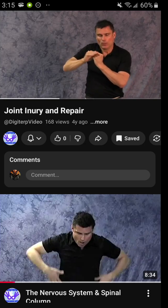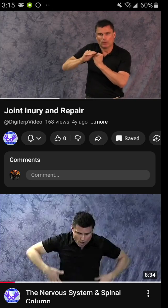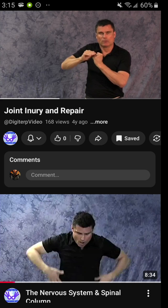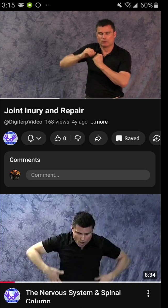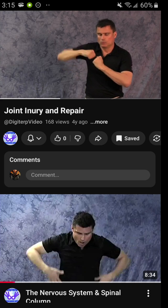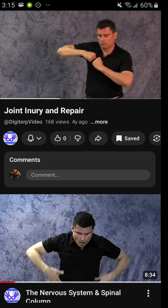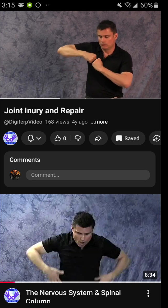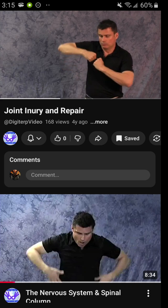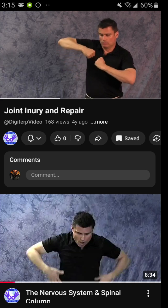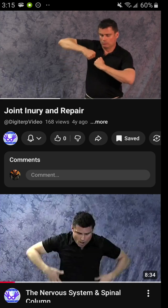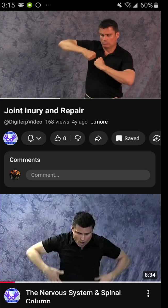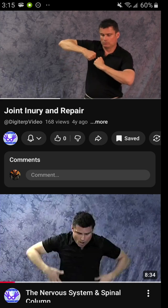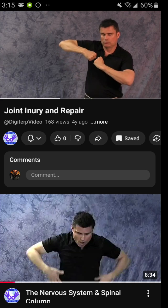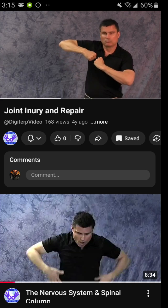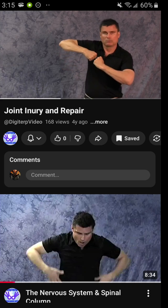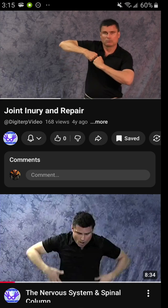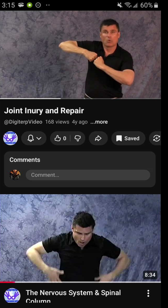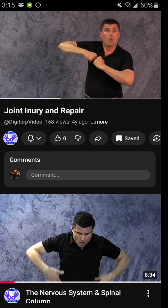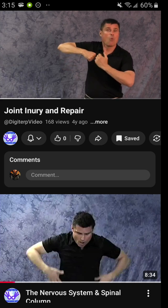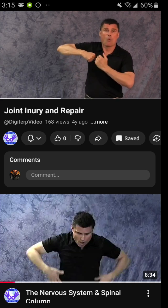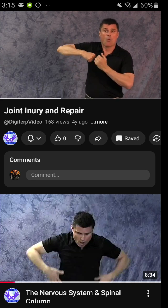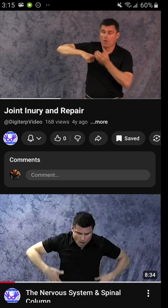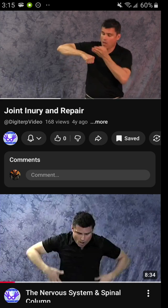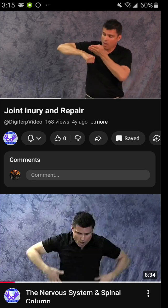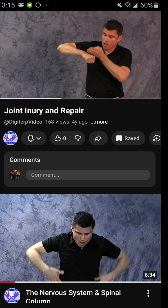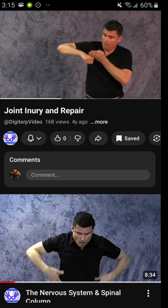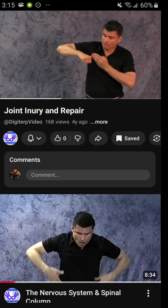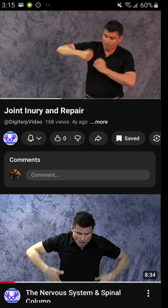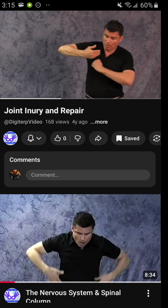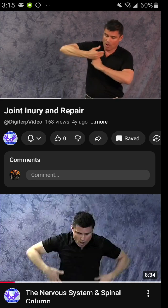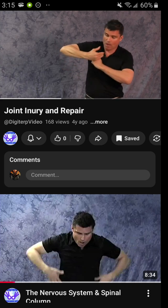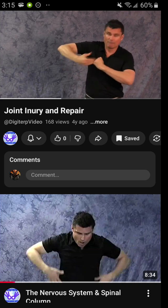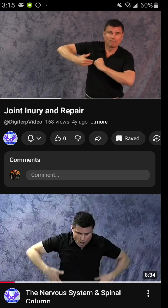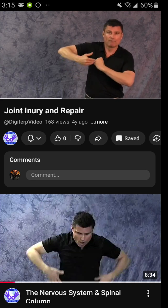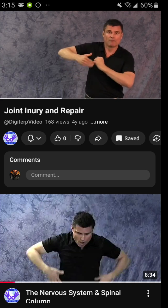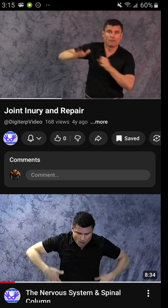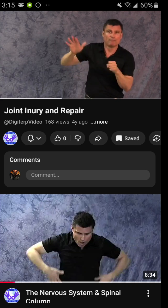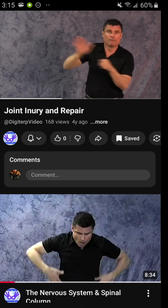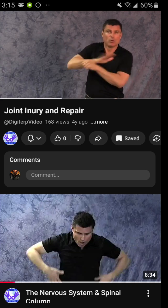movement allowed to the joint.